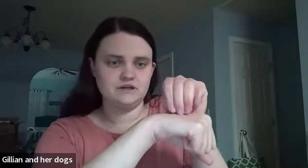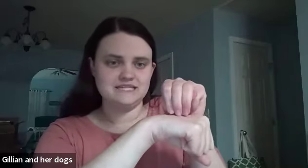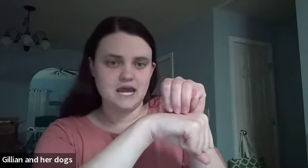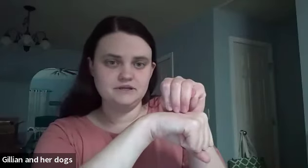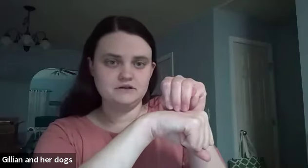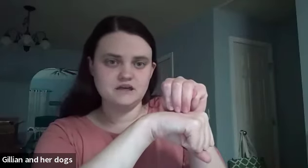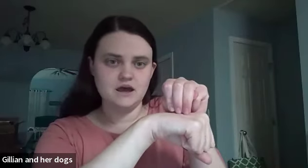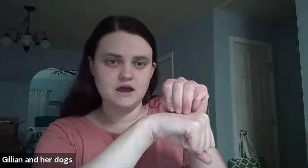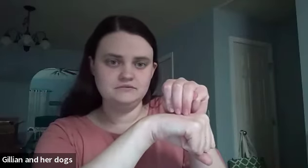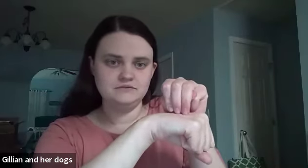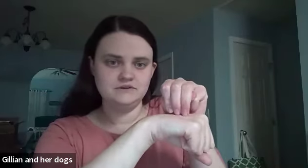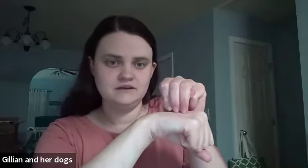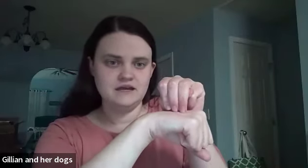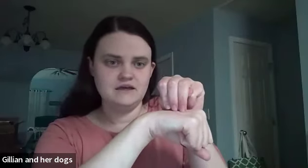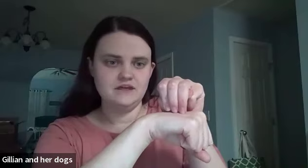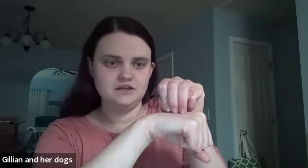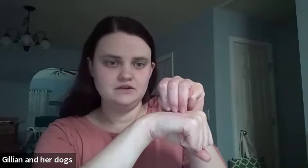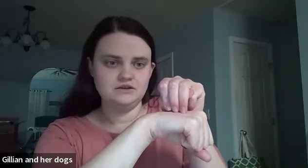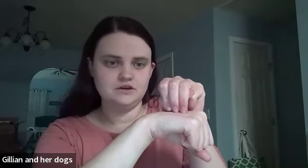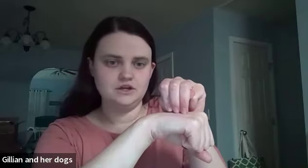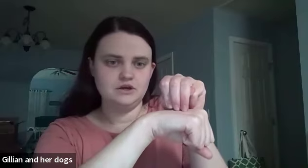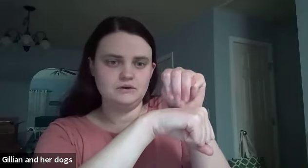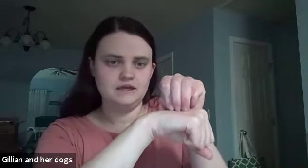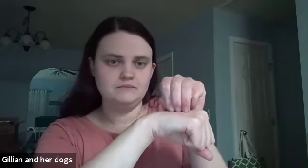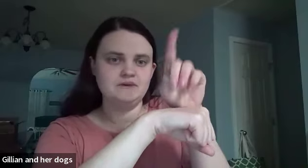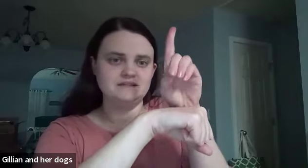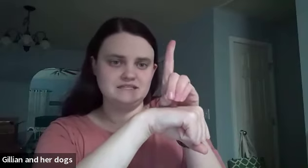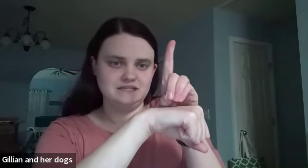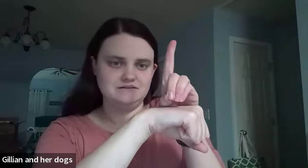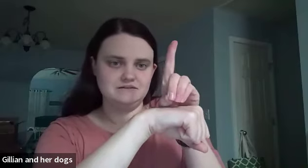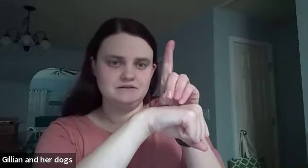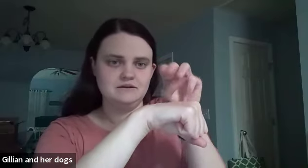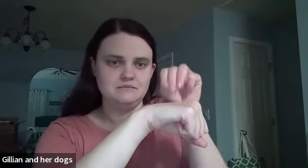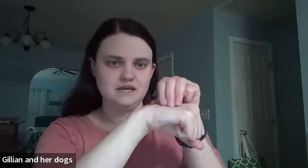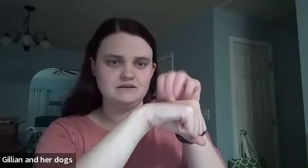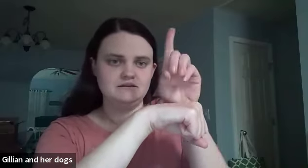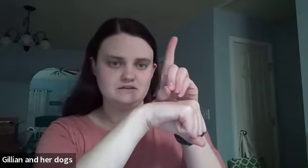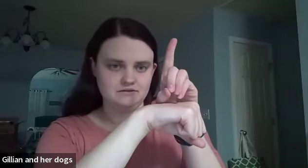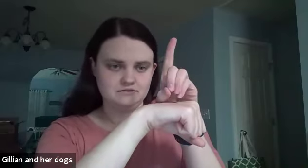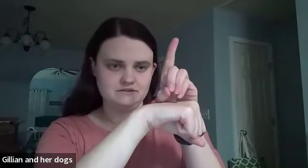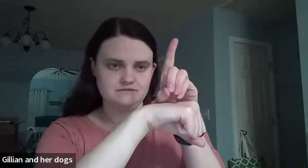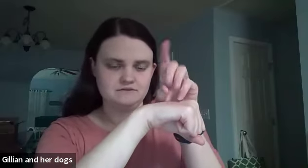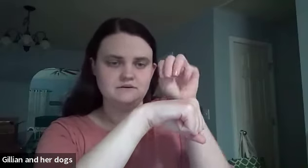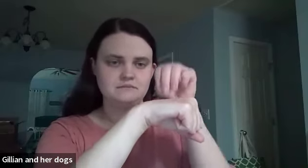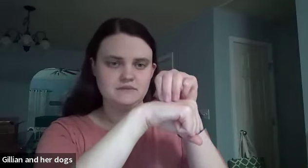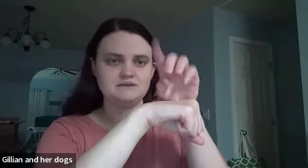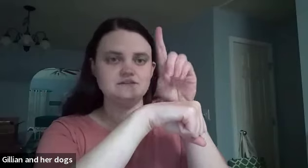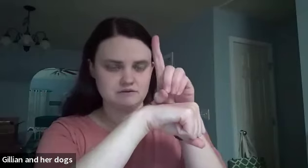going to tap it on top, and then you're going to go MD. McDonald's.